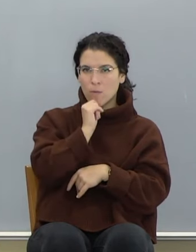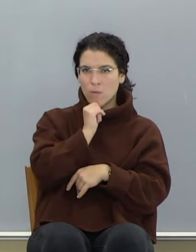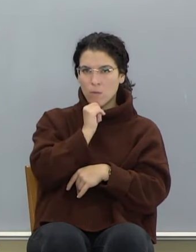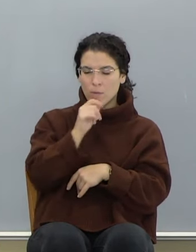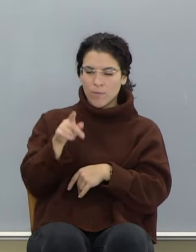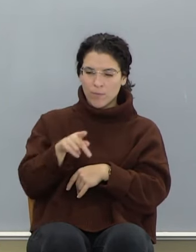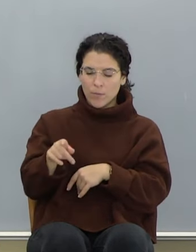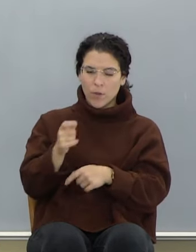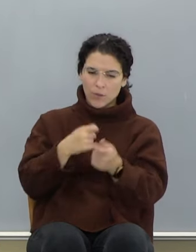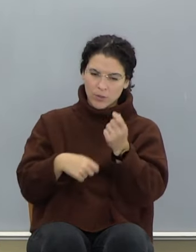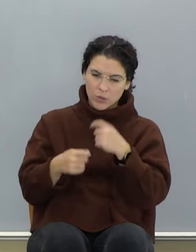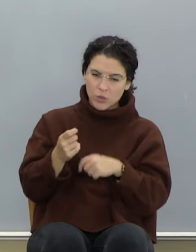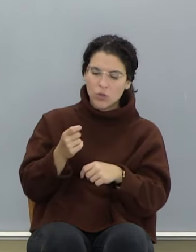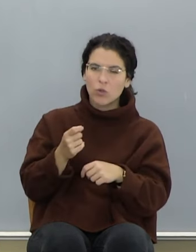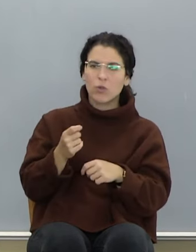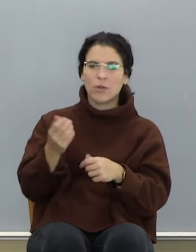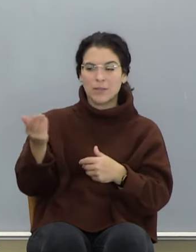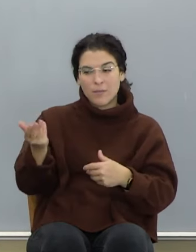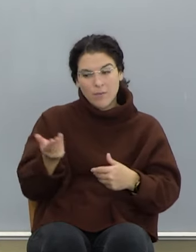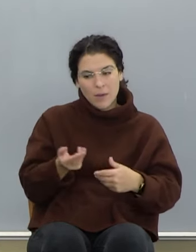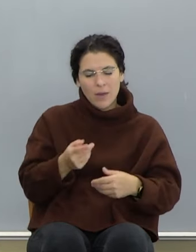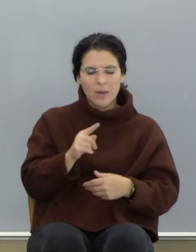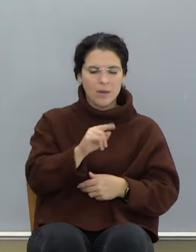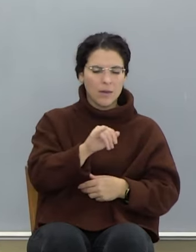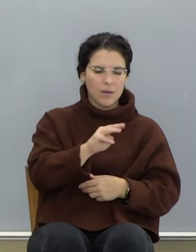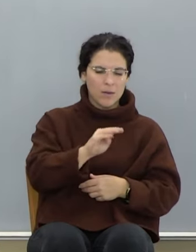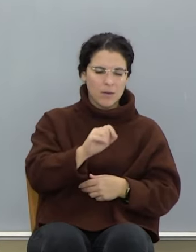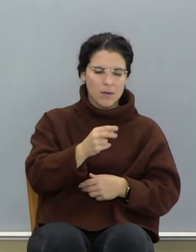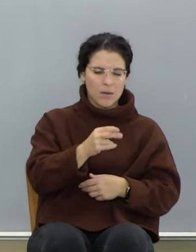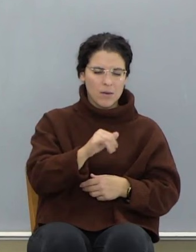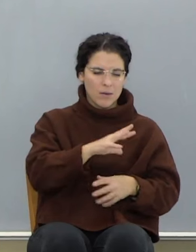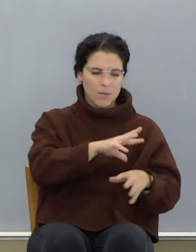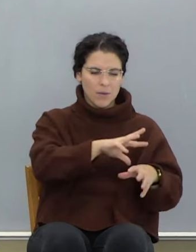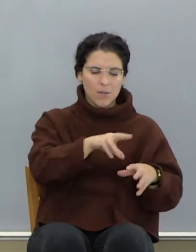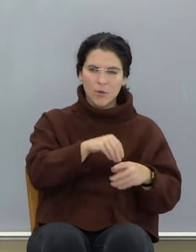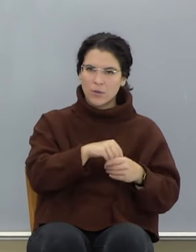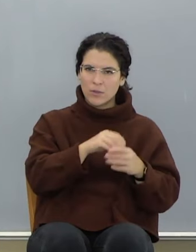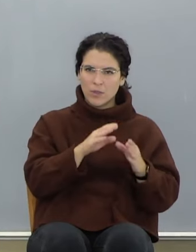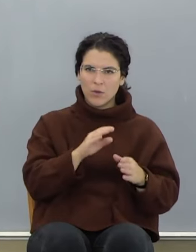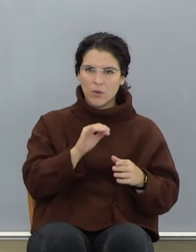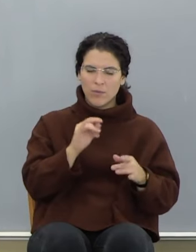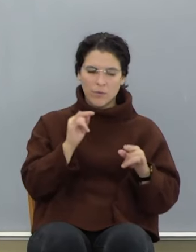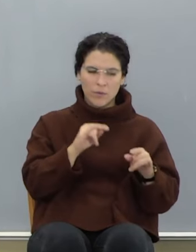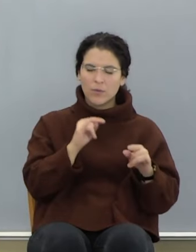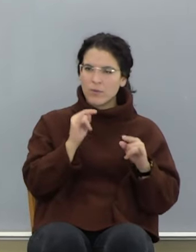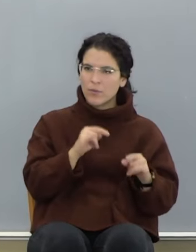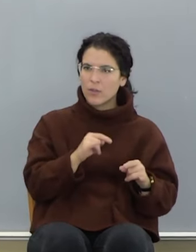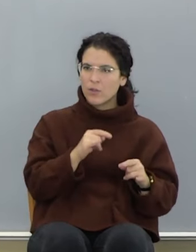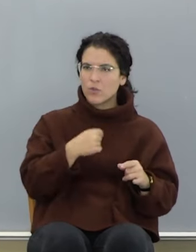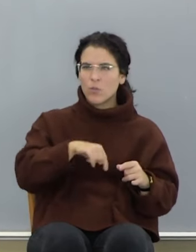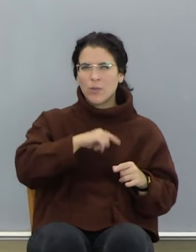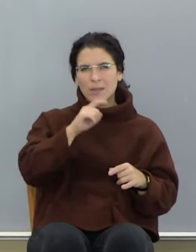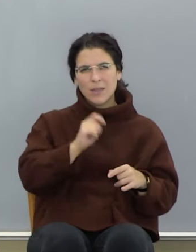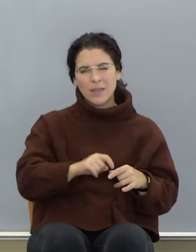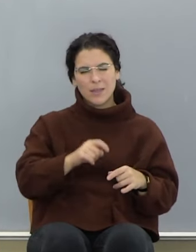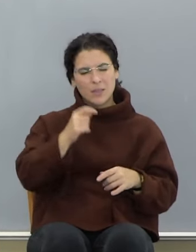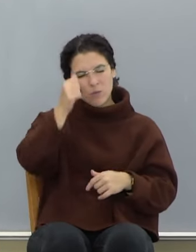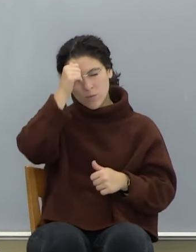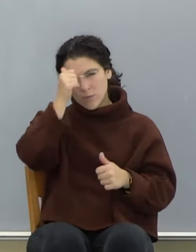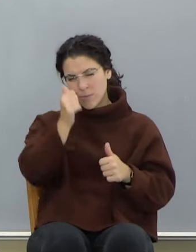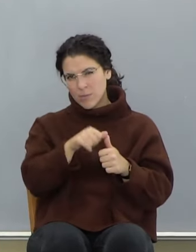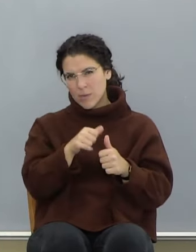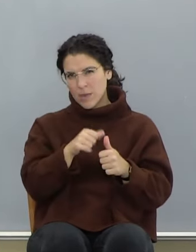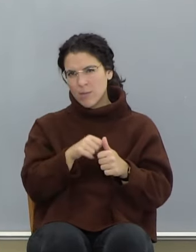in turn, is inviting Timothy to be a partaker of those afflictions. So we need to be mindful